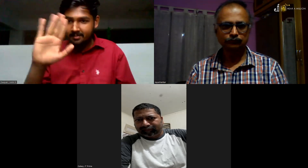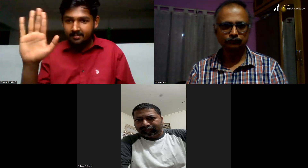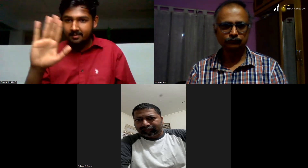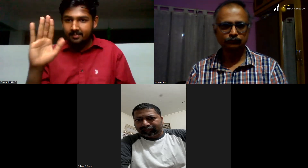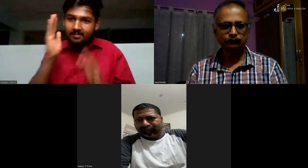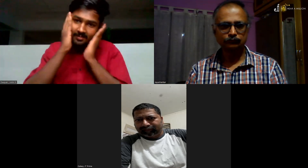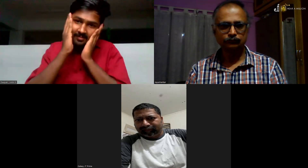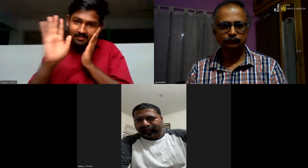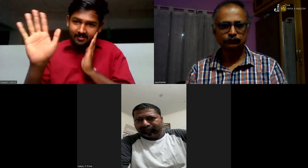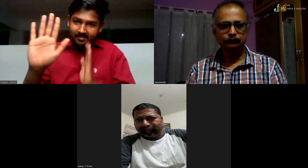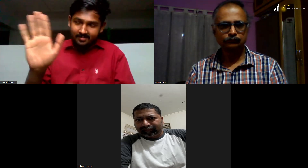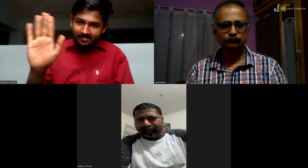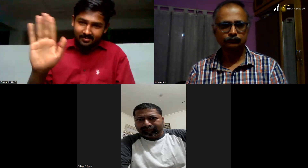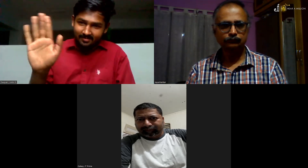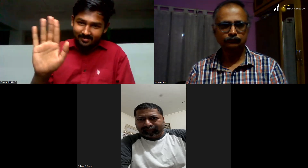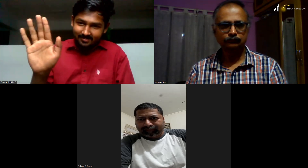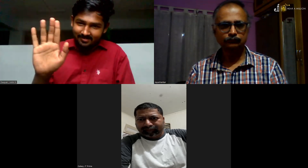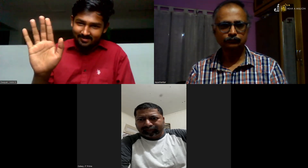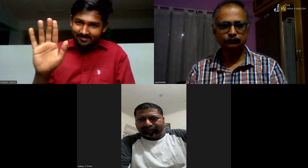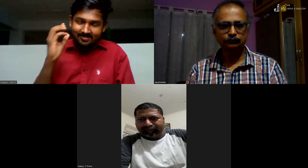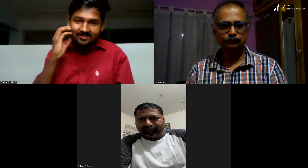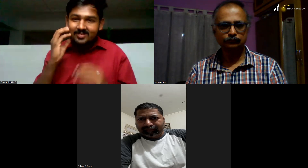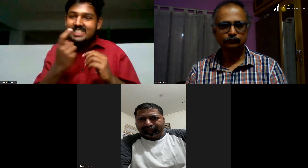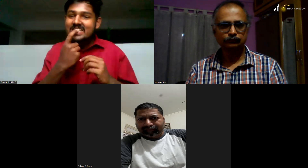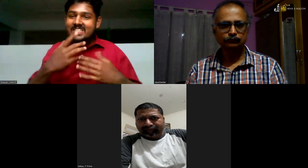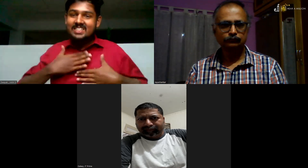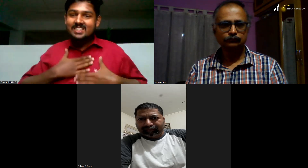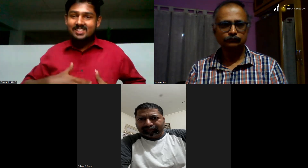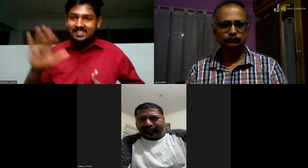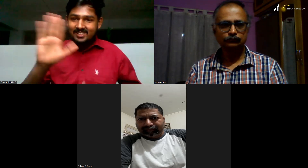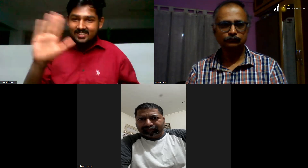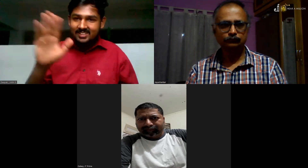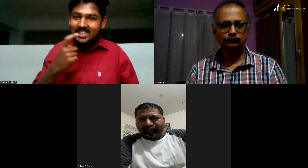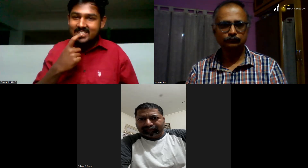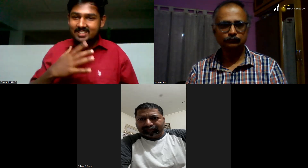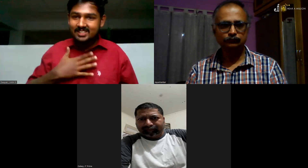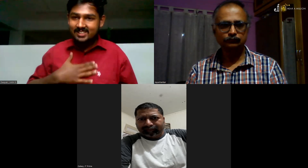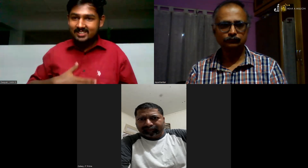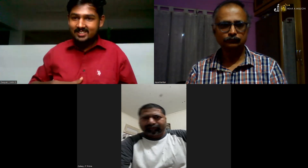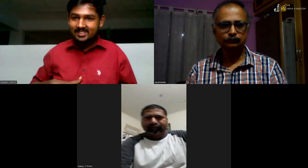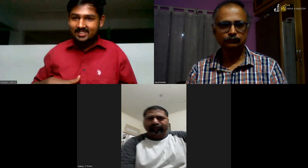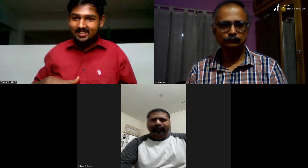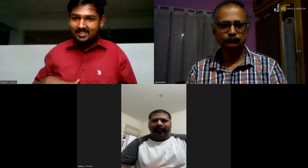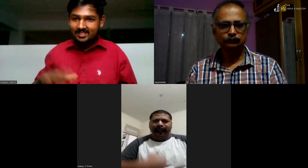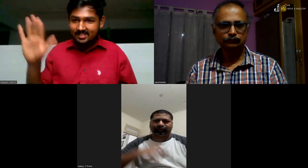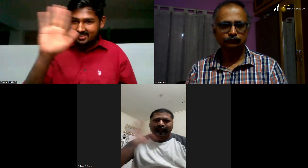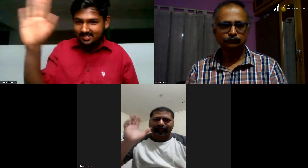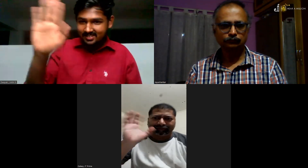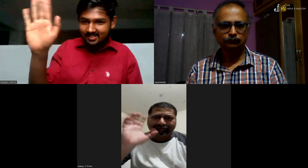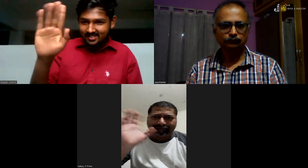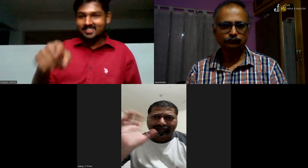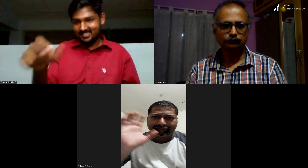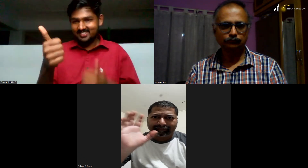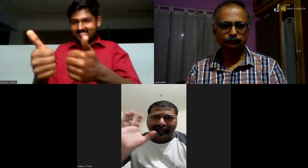Prime. Hello. Oh, could you see? Hey, the person who is wearing the white